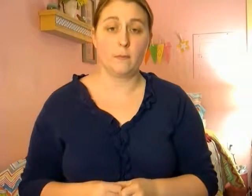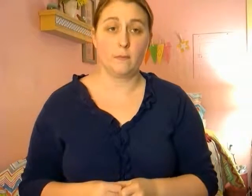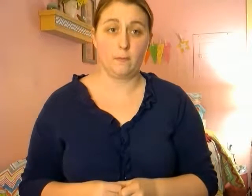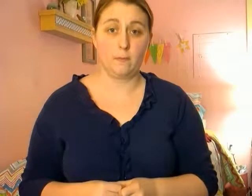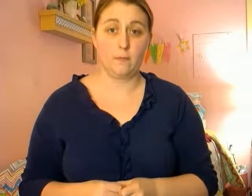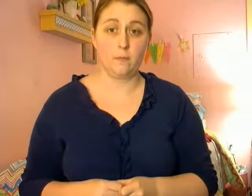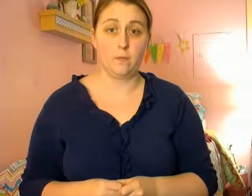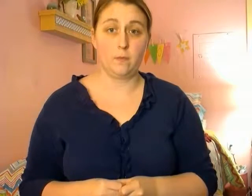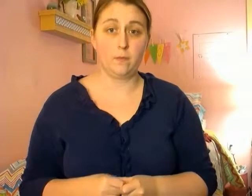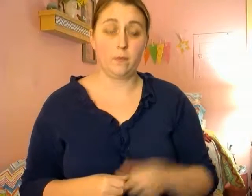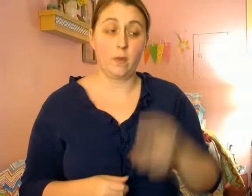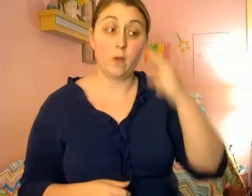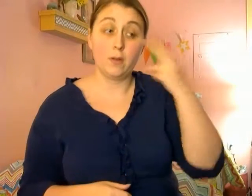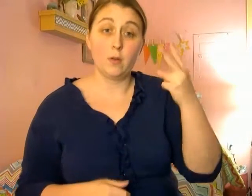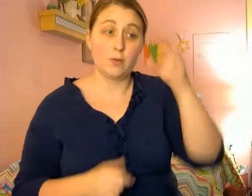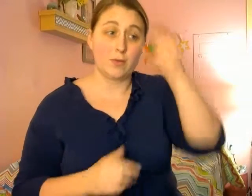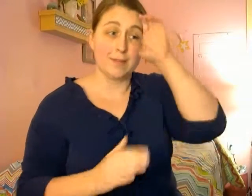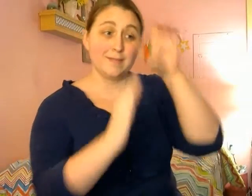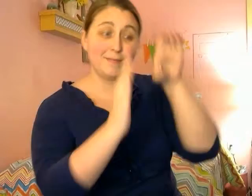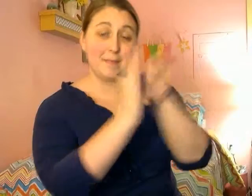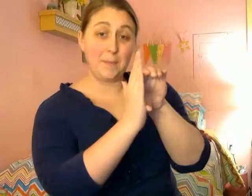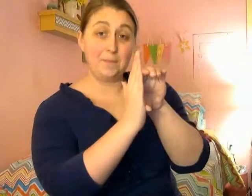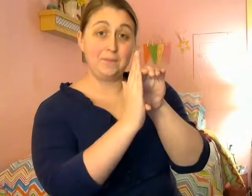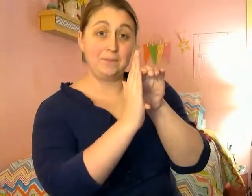We're going to look at pictures of,